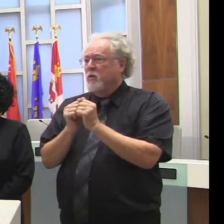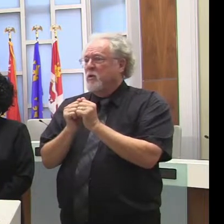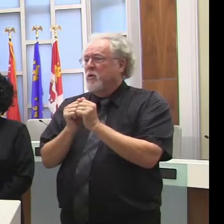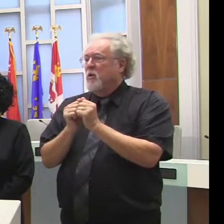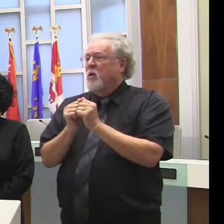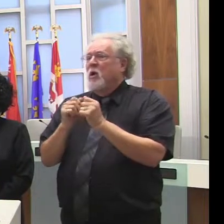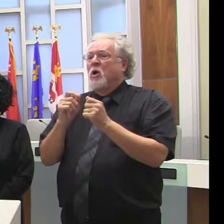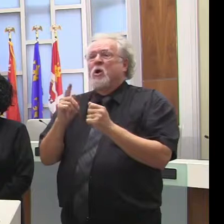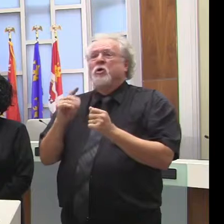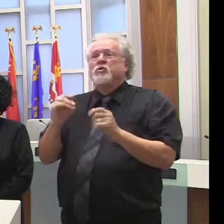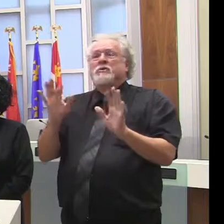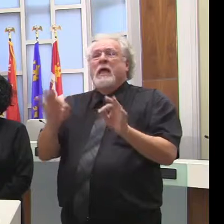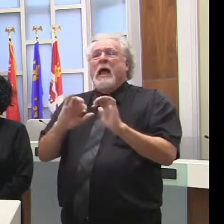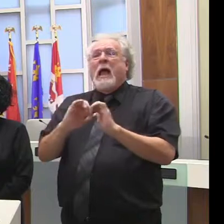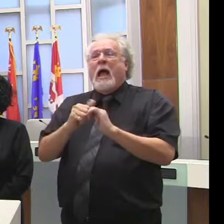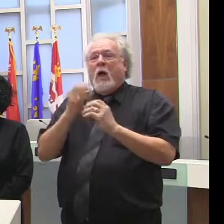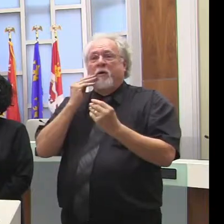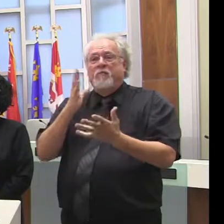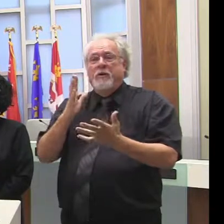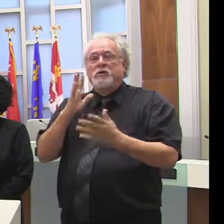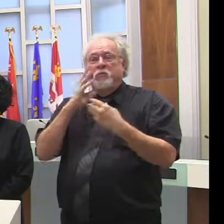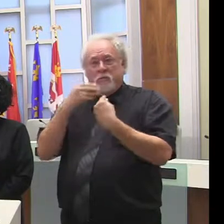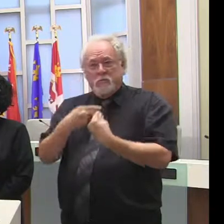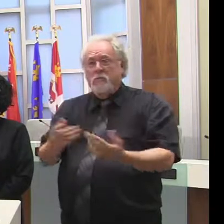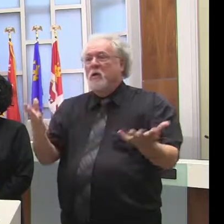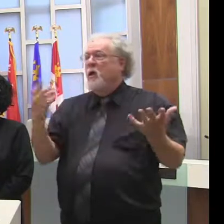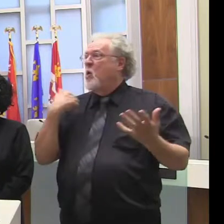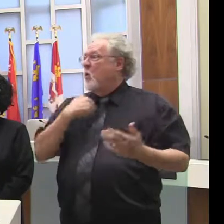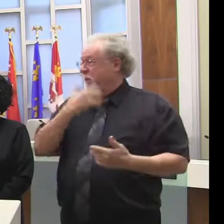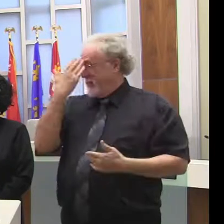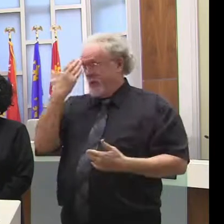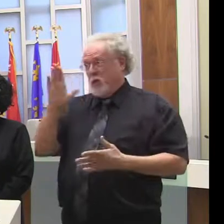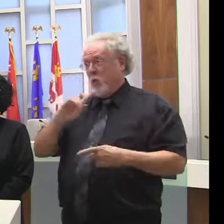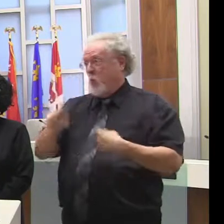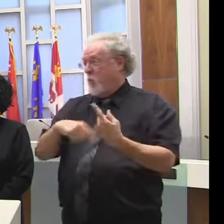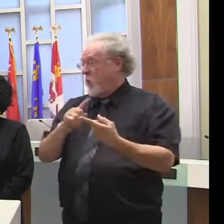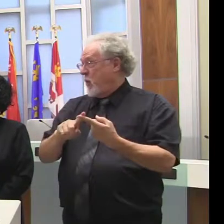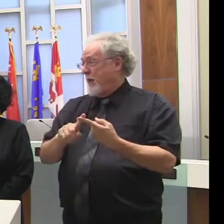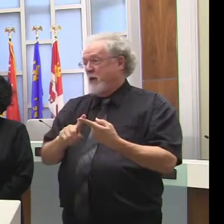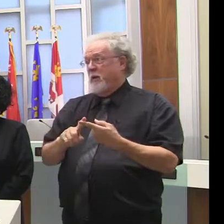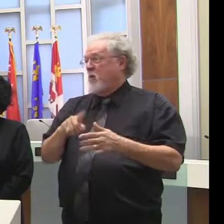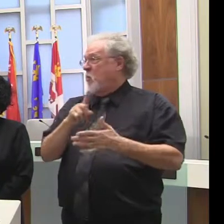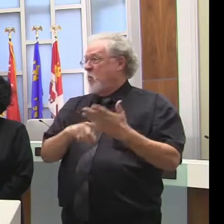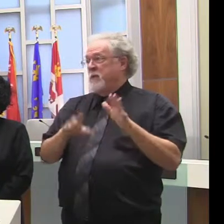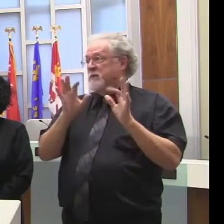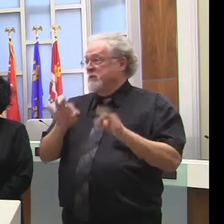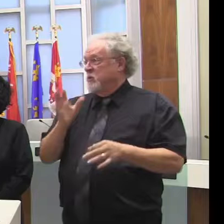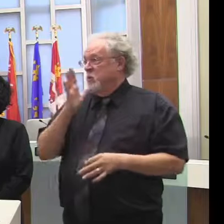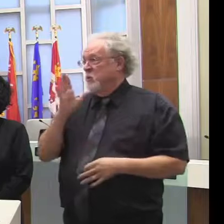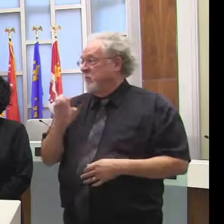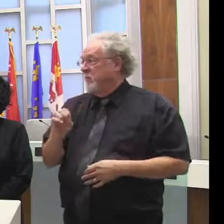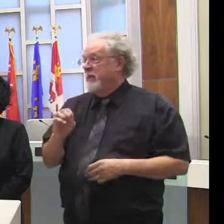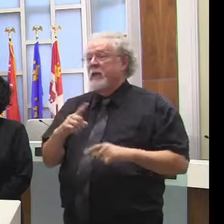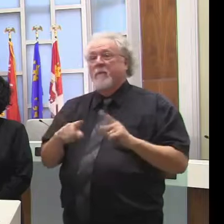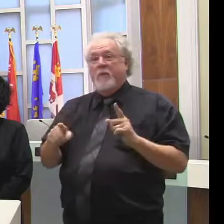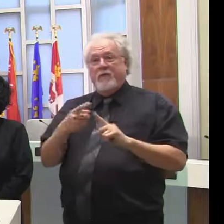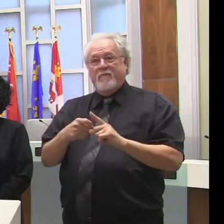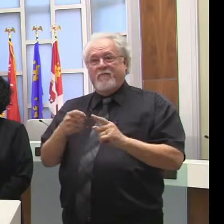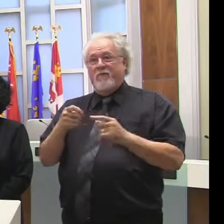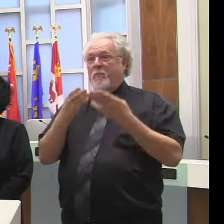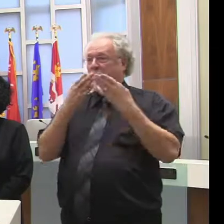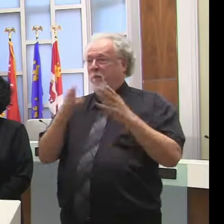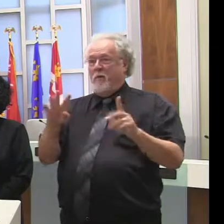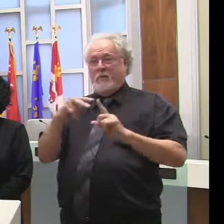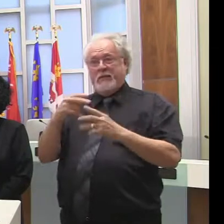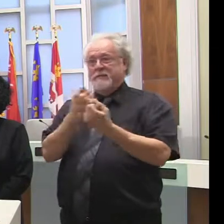to determine how this information would be rolled out. Certainly we didn't know when it was going to come. We didn't know what the decision was going to be. But from a public